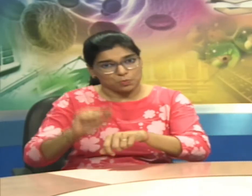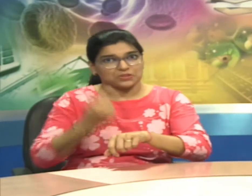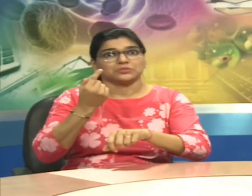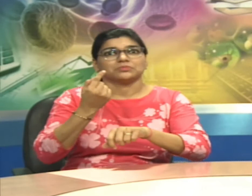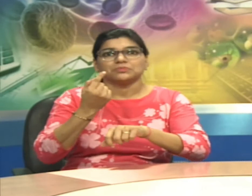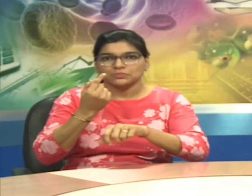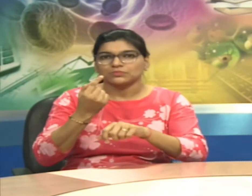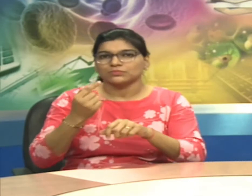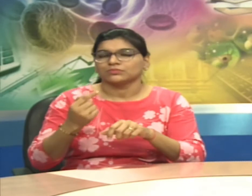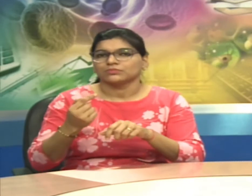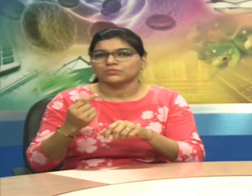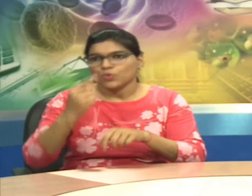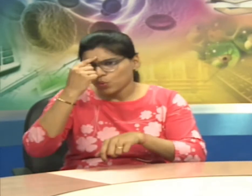Next word is opportunity.